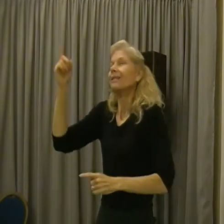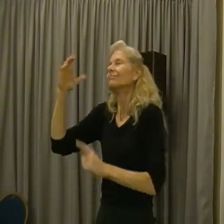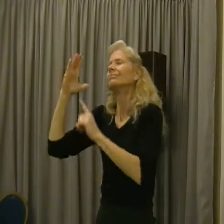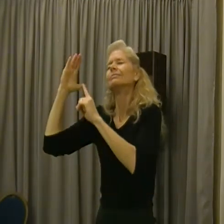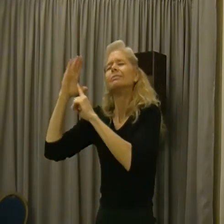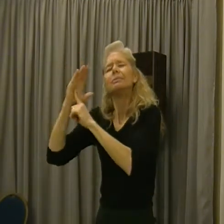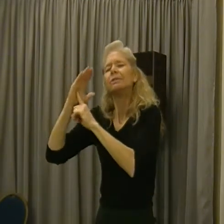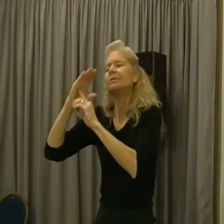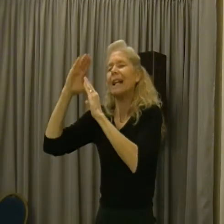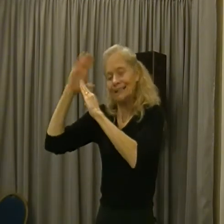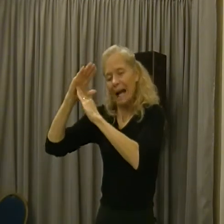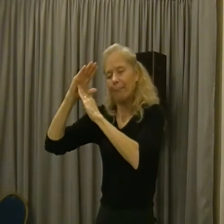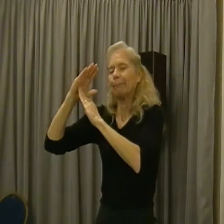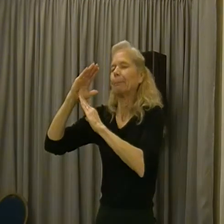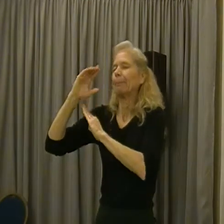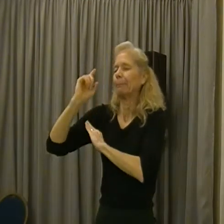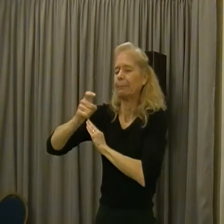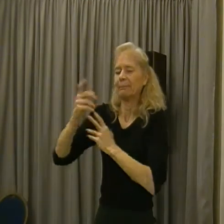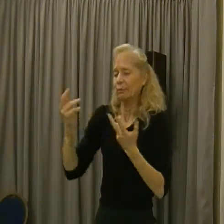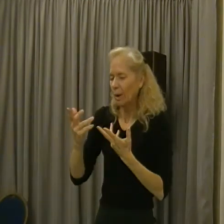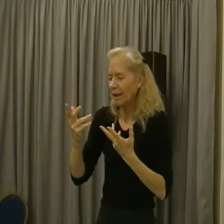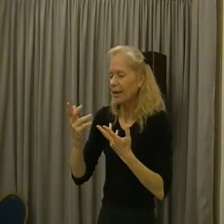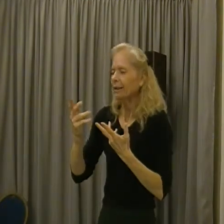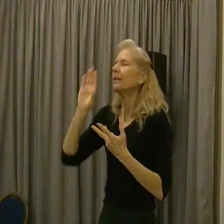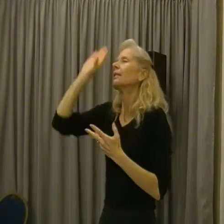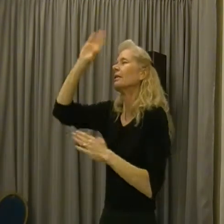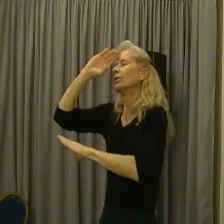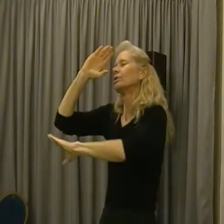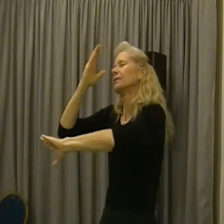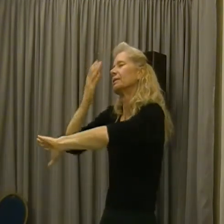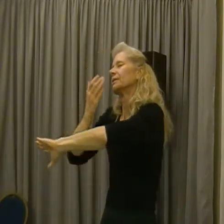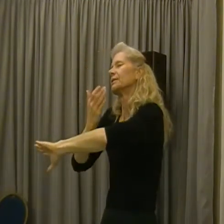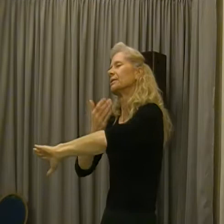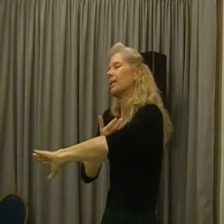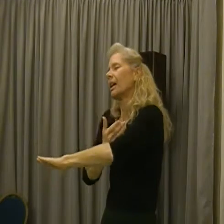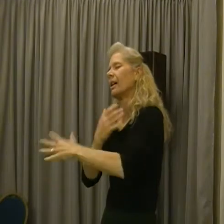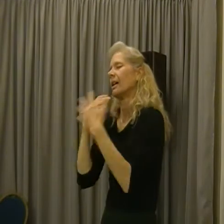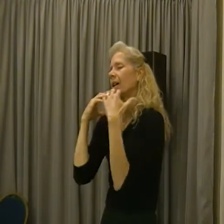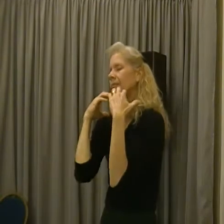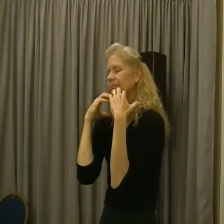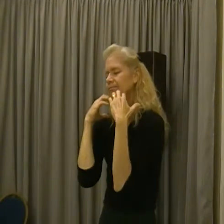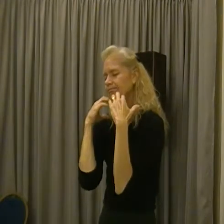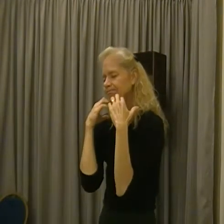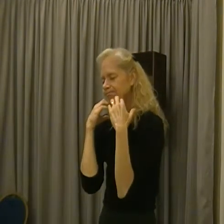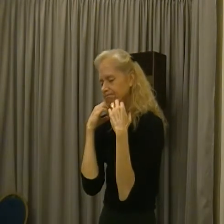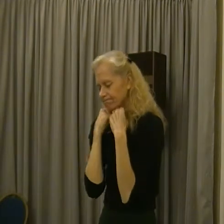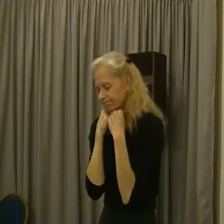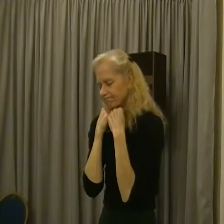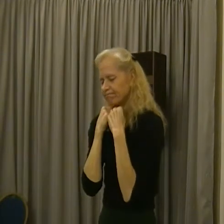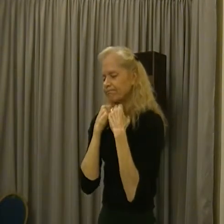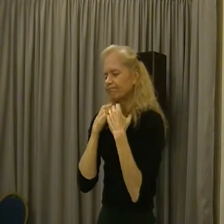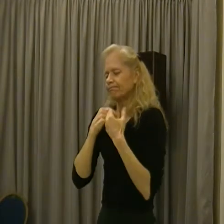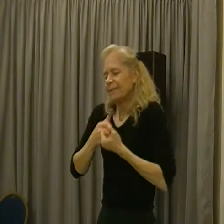for Your precious Son. Lord Jesus, we thank You for the suffering on our behalf, coming unto